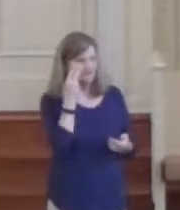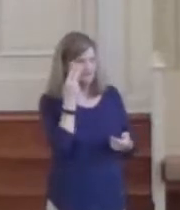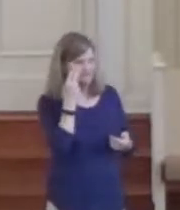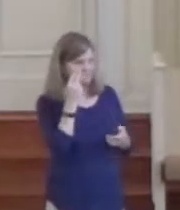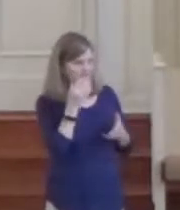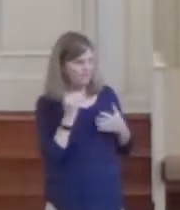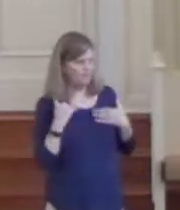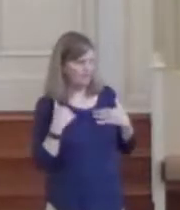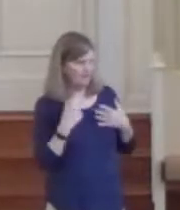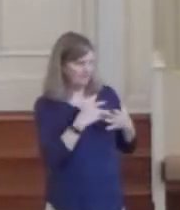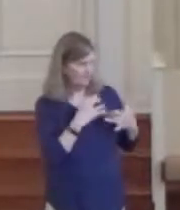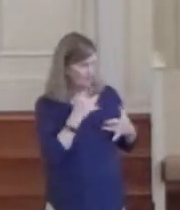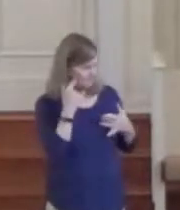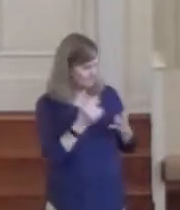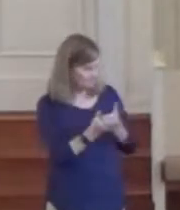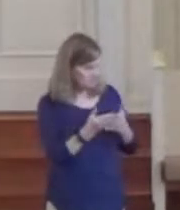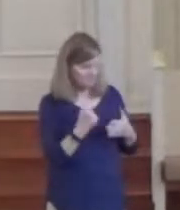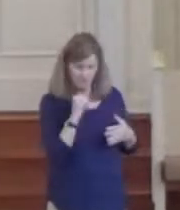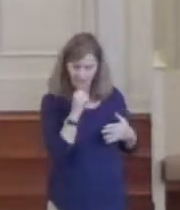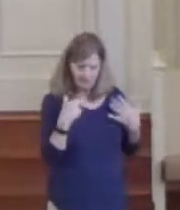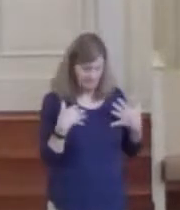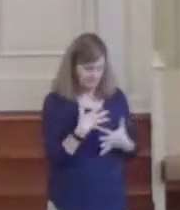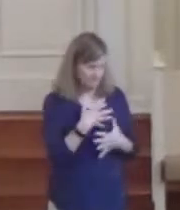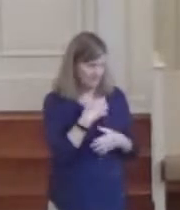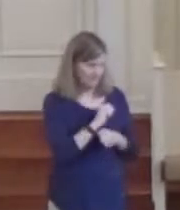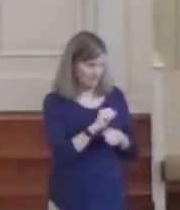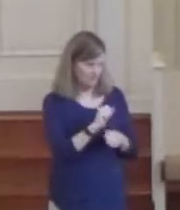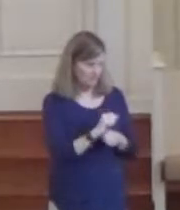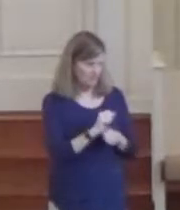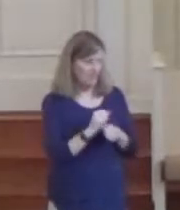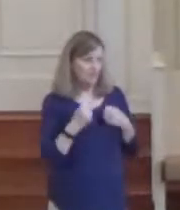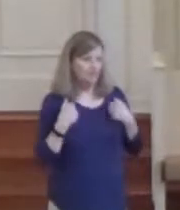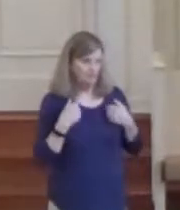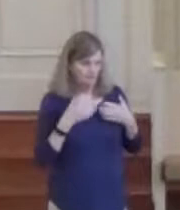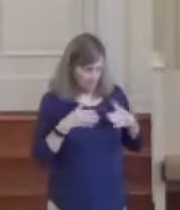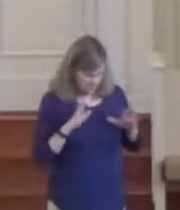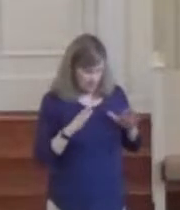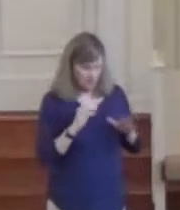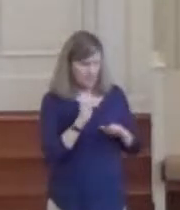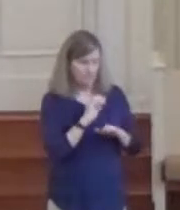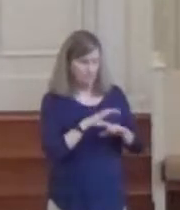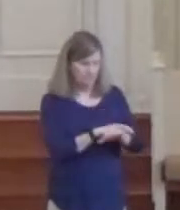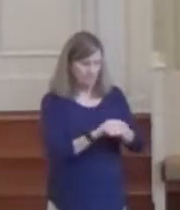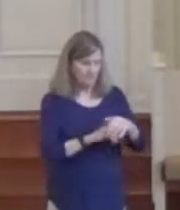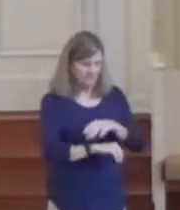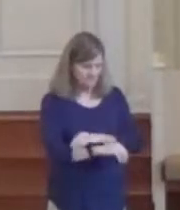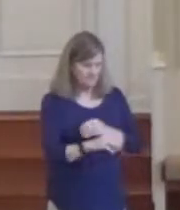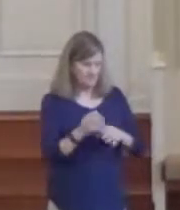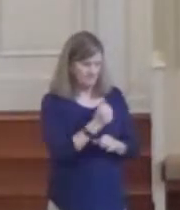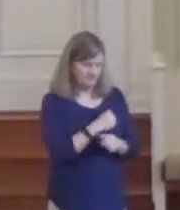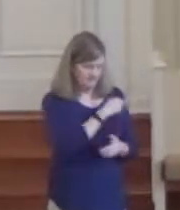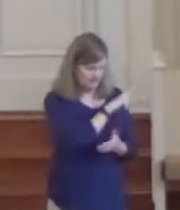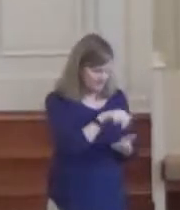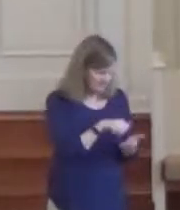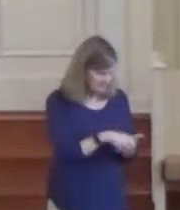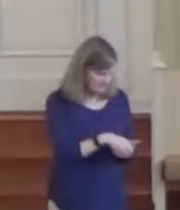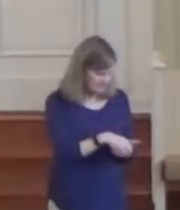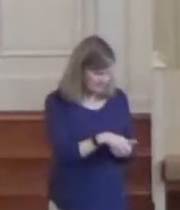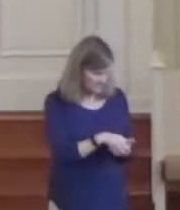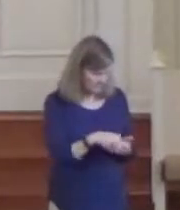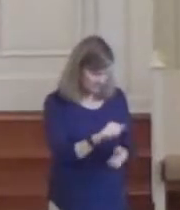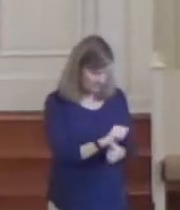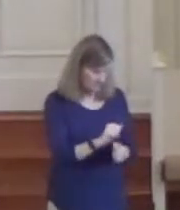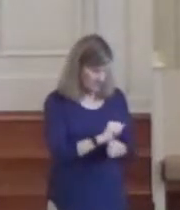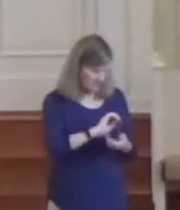for service, that we are not afraid to work, that we are willing to roll up our sleeves and get our hands dirty and to get knee deep in the muck and mire of the chaos